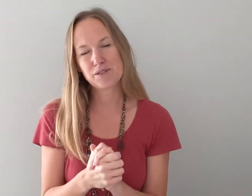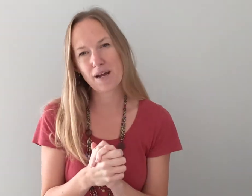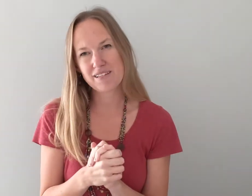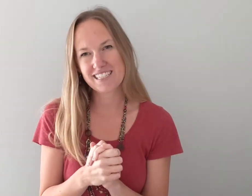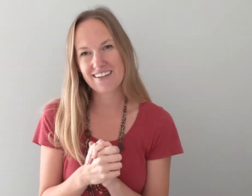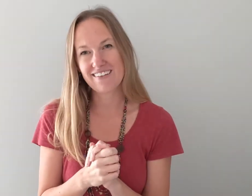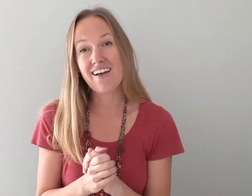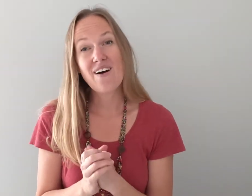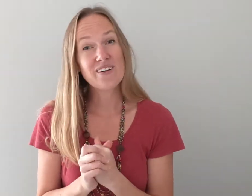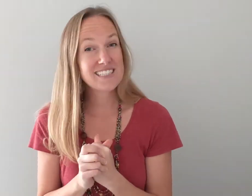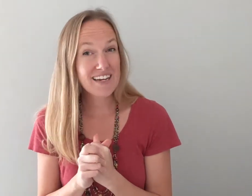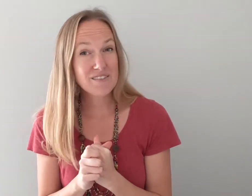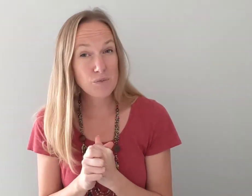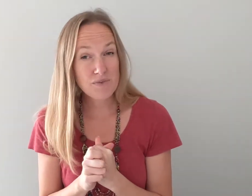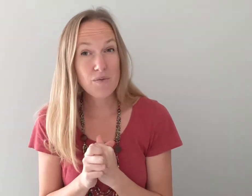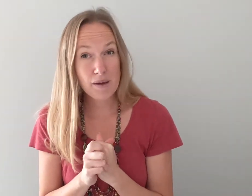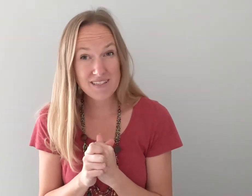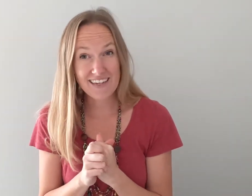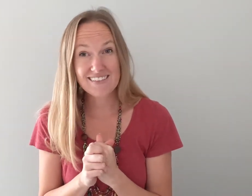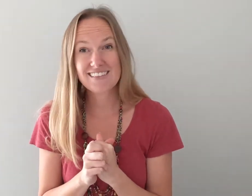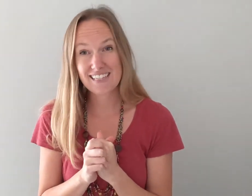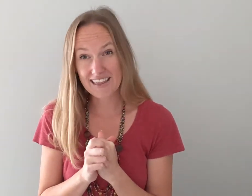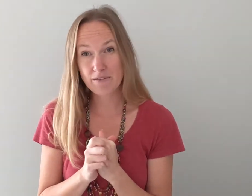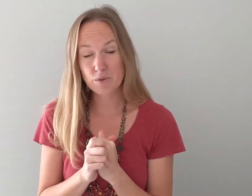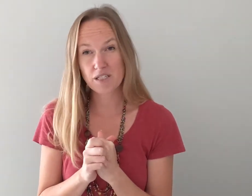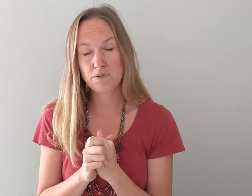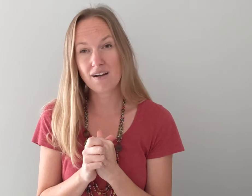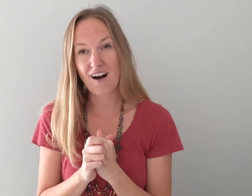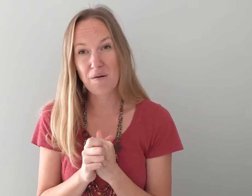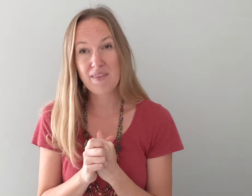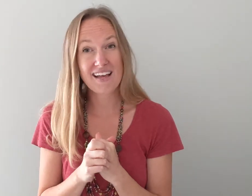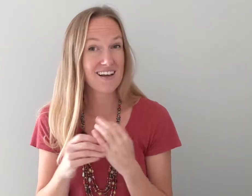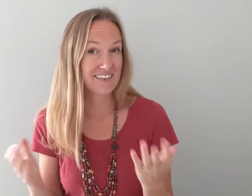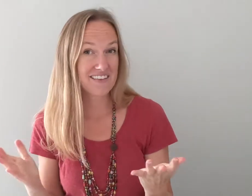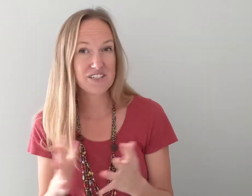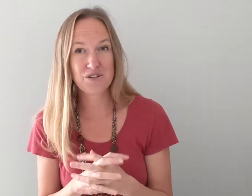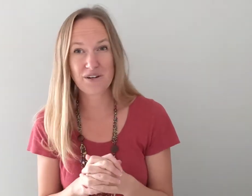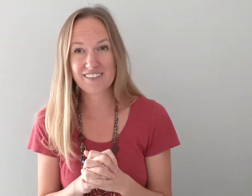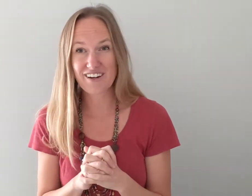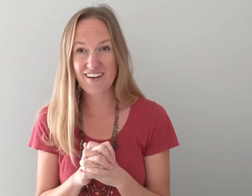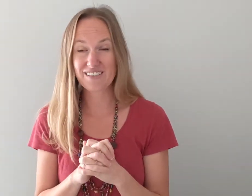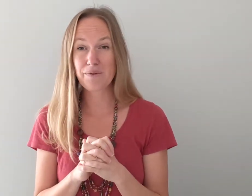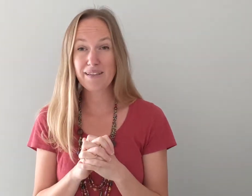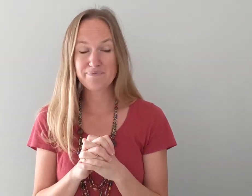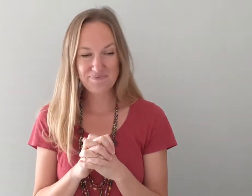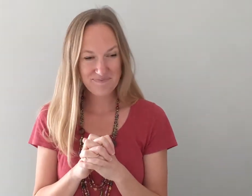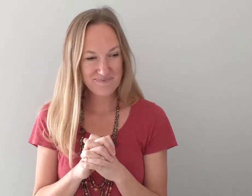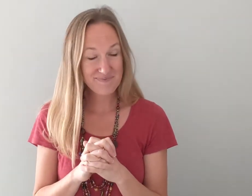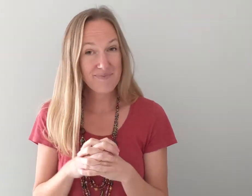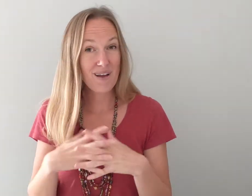to the channel or check out the website, signlanguageworship.com, as all the other tutorials are there as well. Okay,